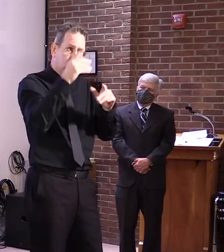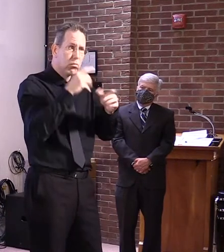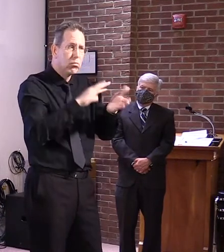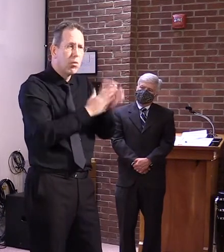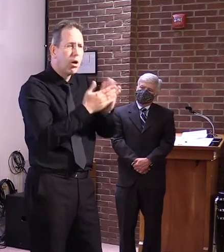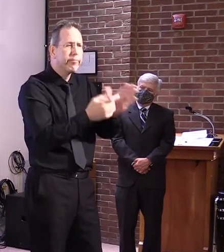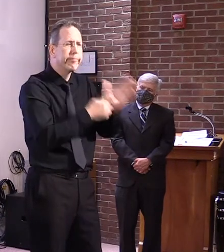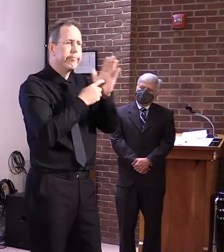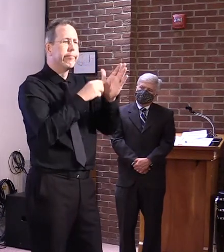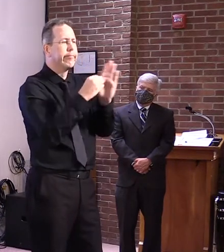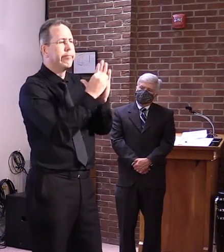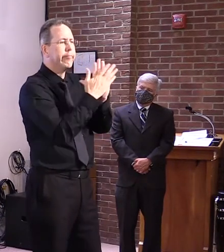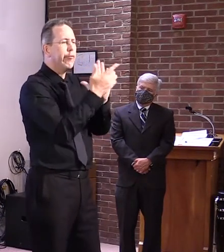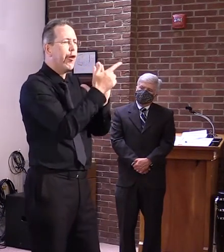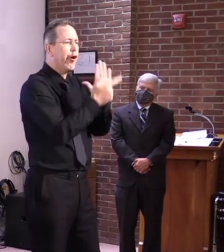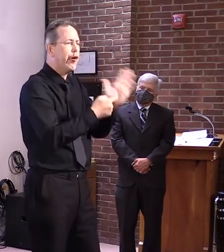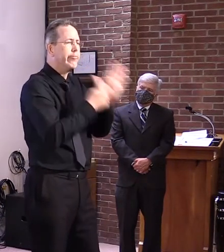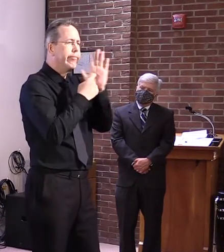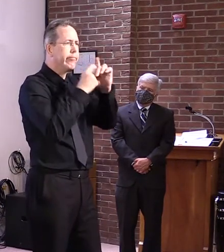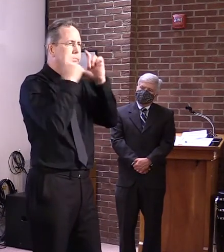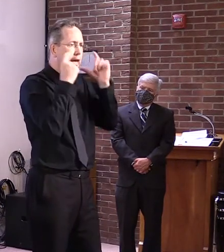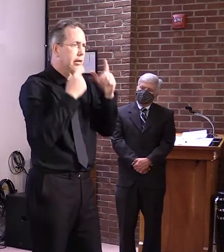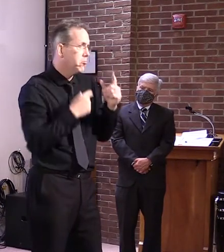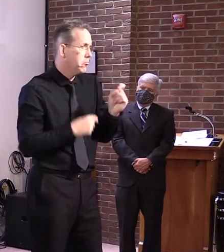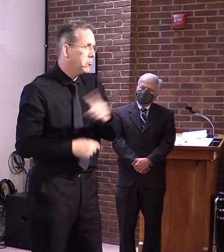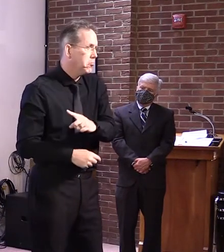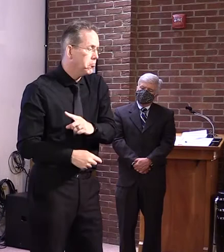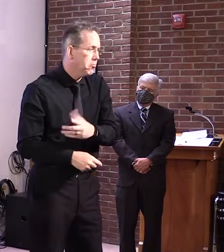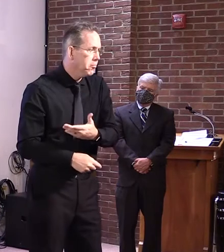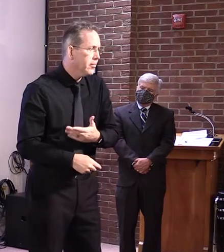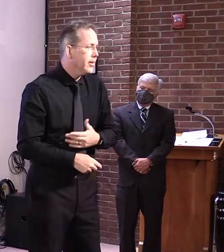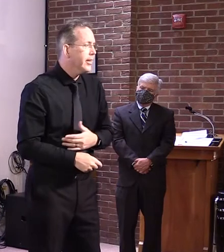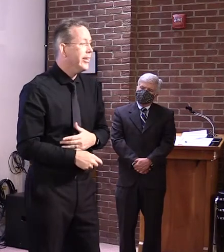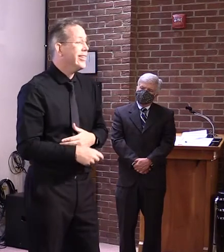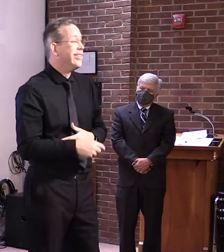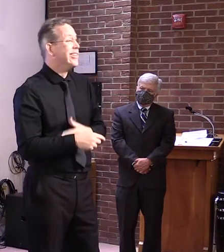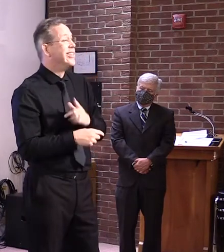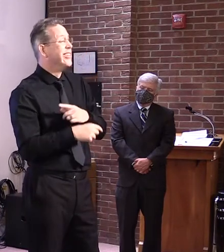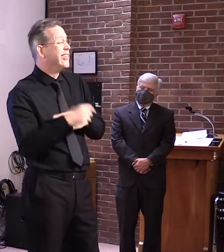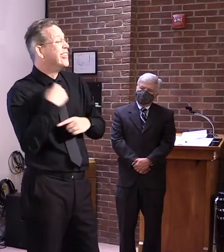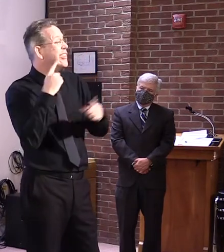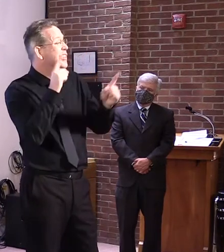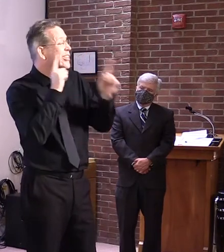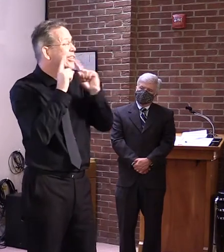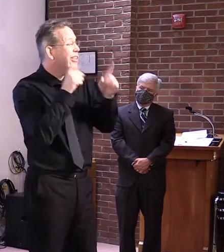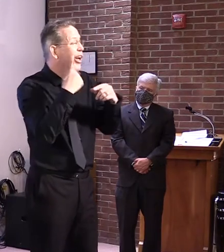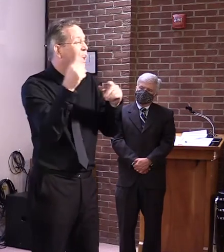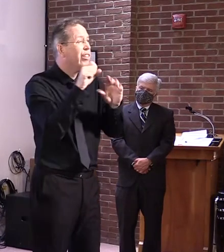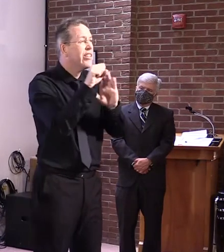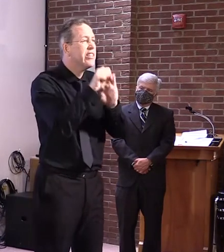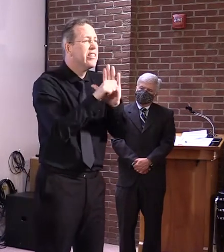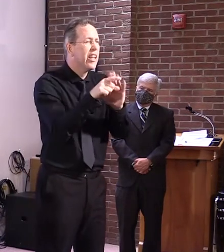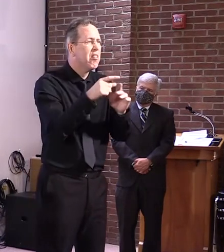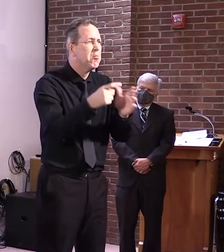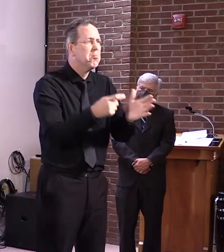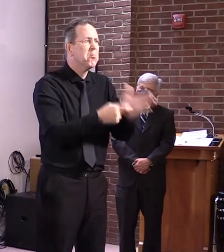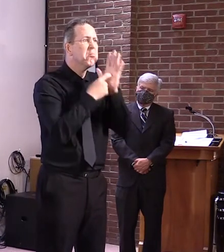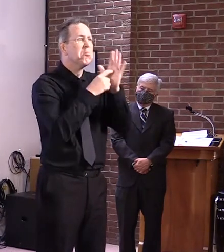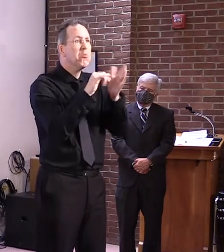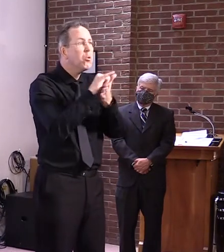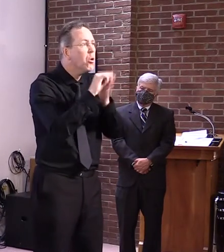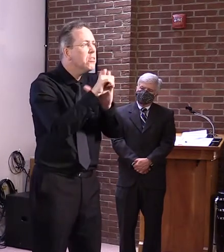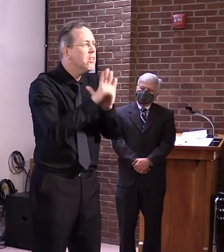issues across the country. I want to promote this. I believe that wearing a mask when you